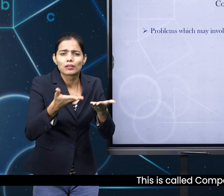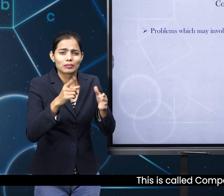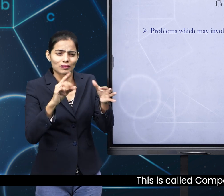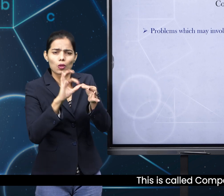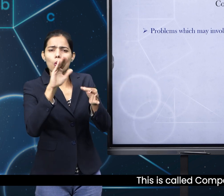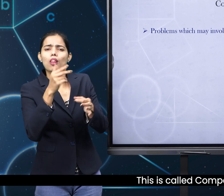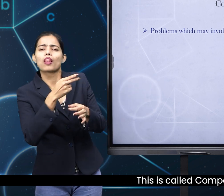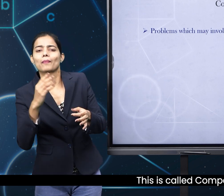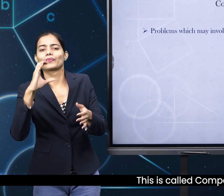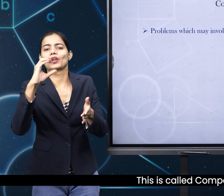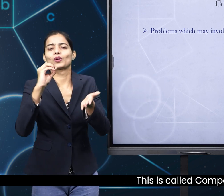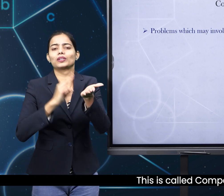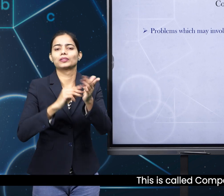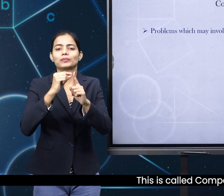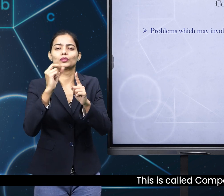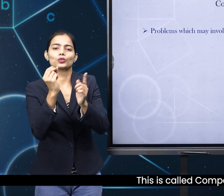compound variation.